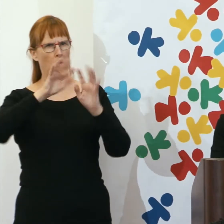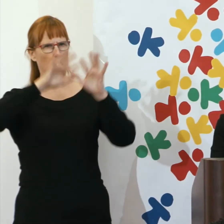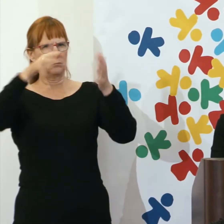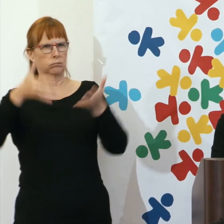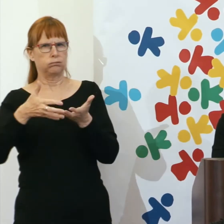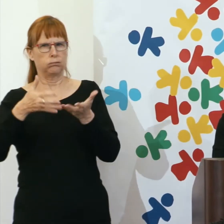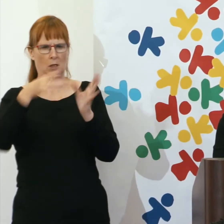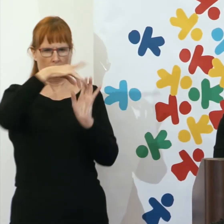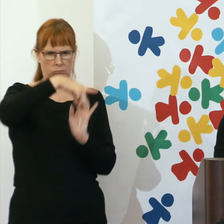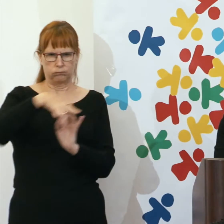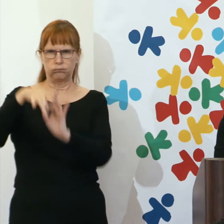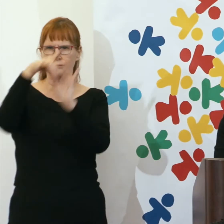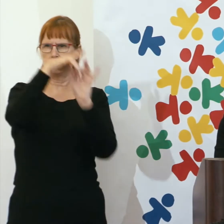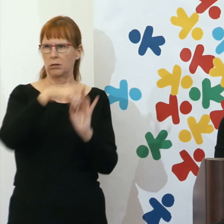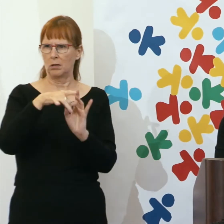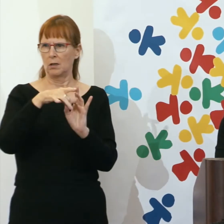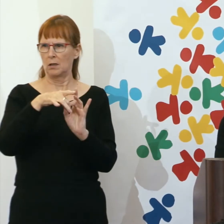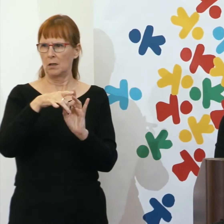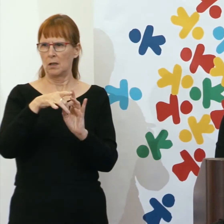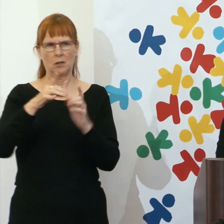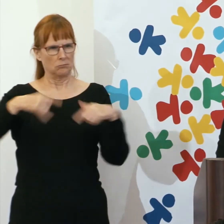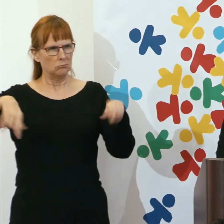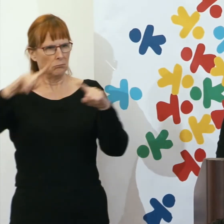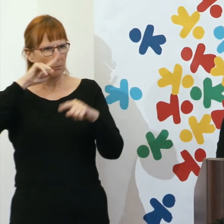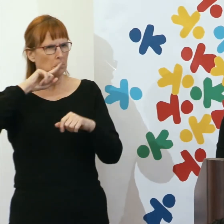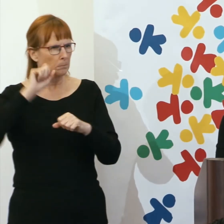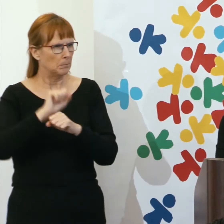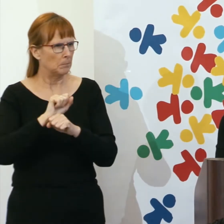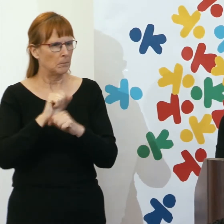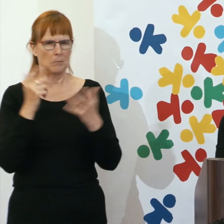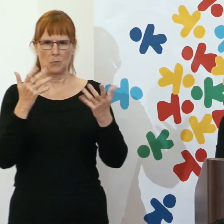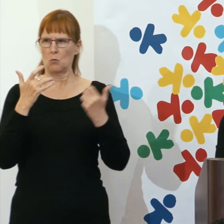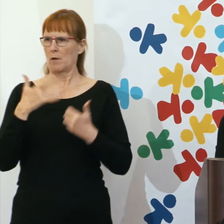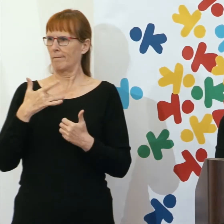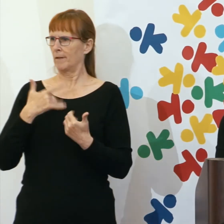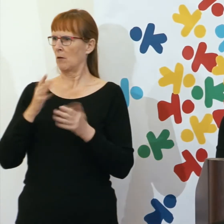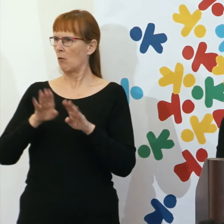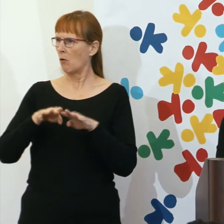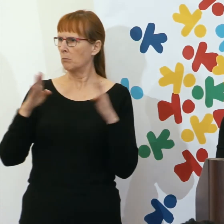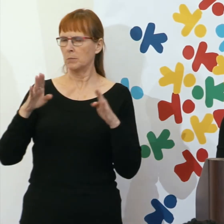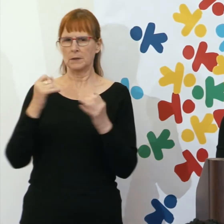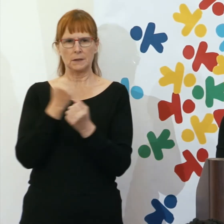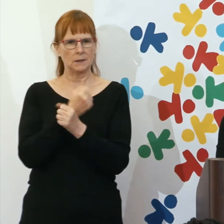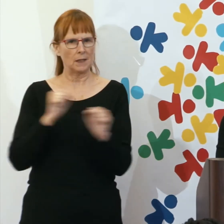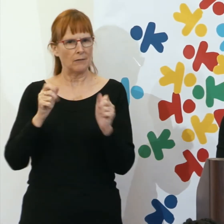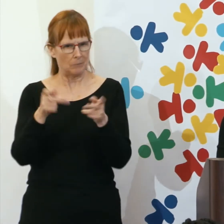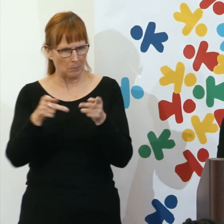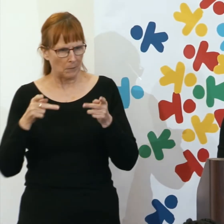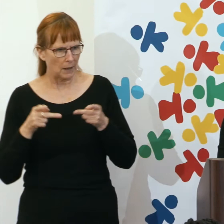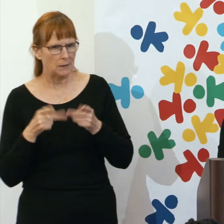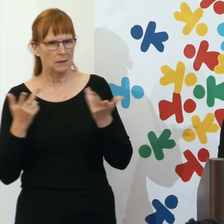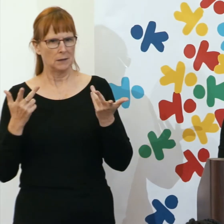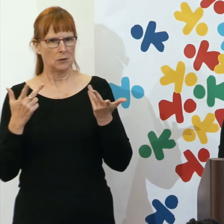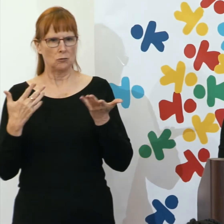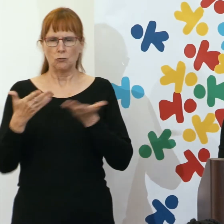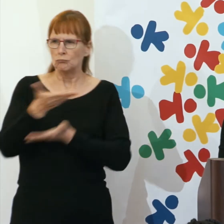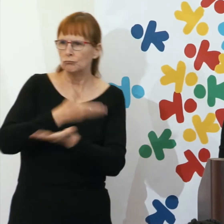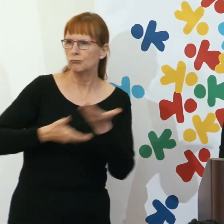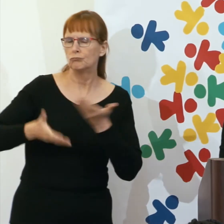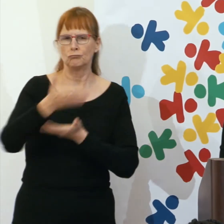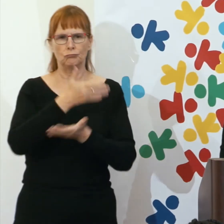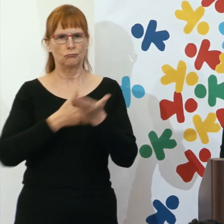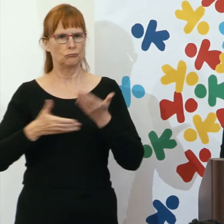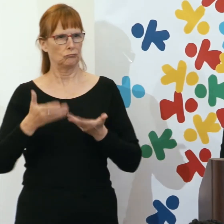We committed to creating safe places for dialogue and providing a voice for those experiencing